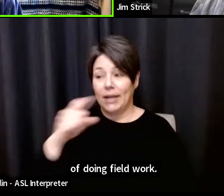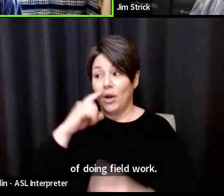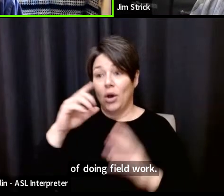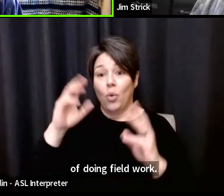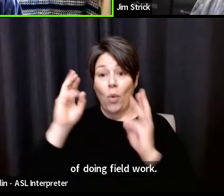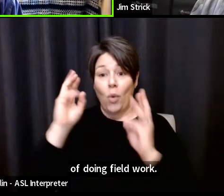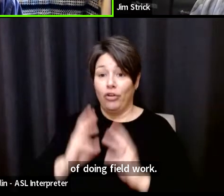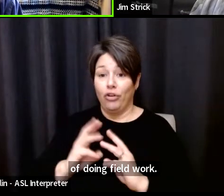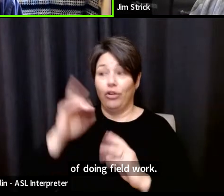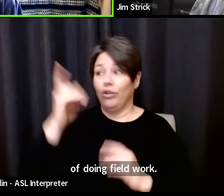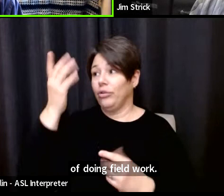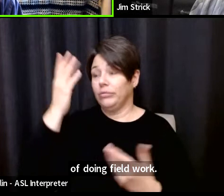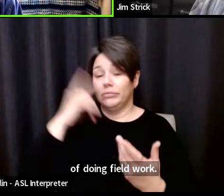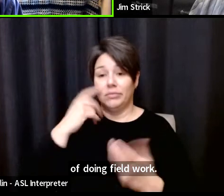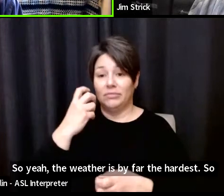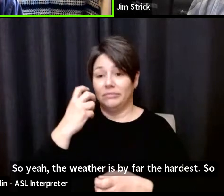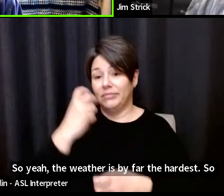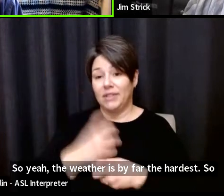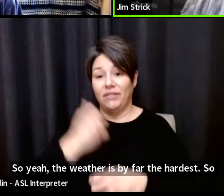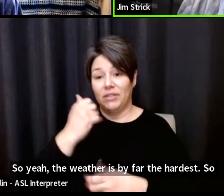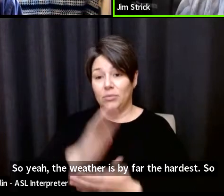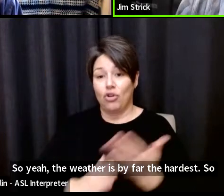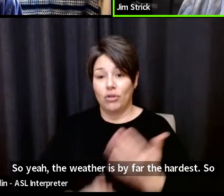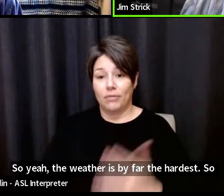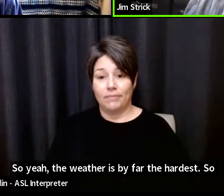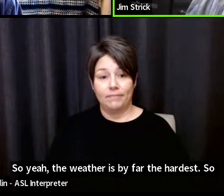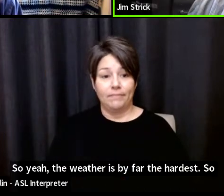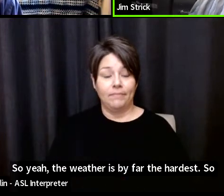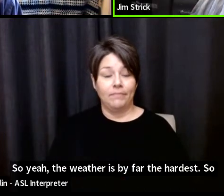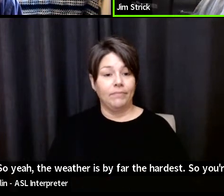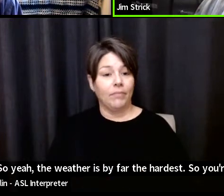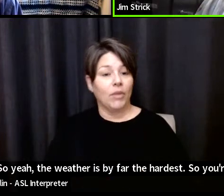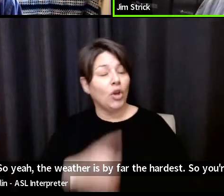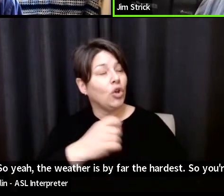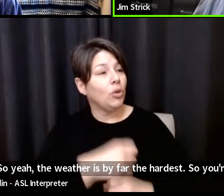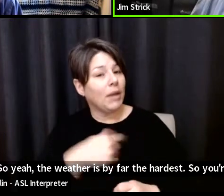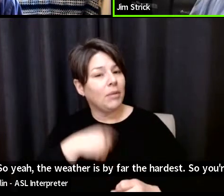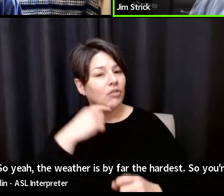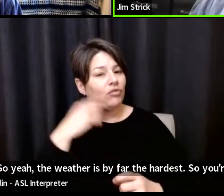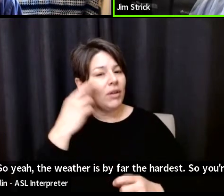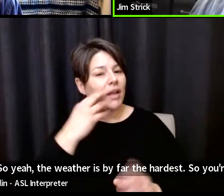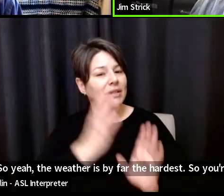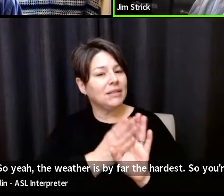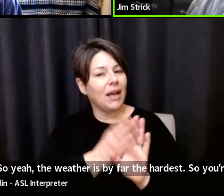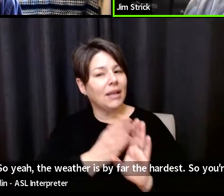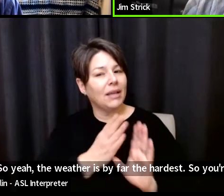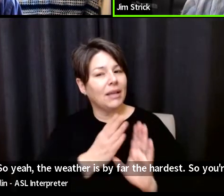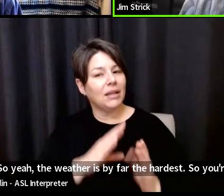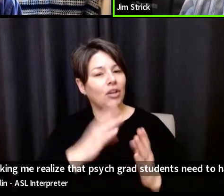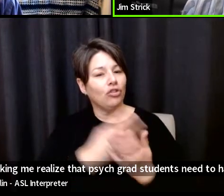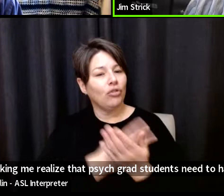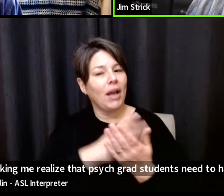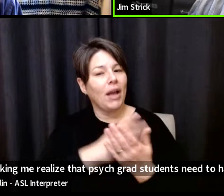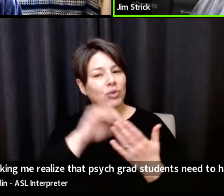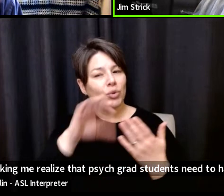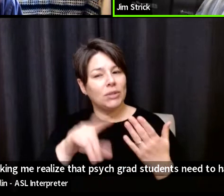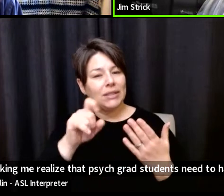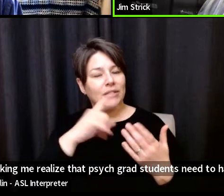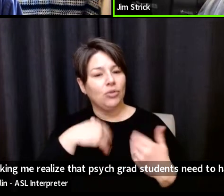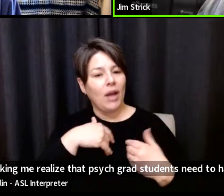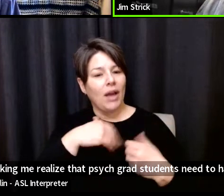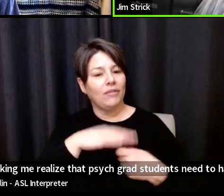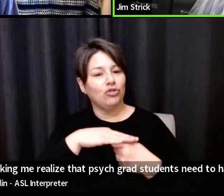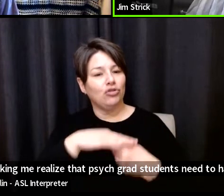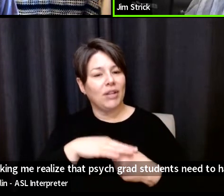by far the hardest. So you're making me realize that psych grad students need to have stressed